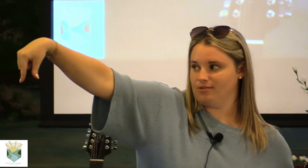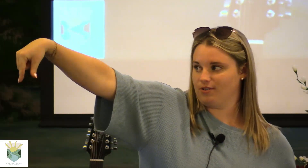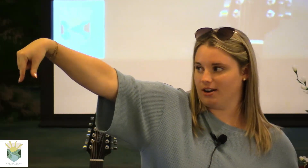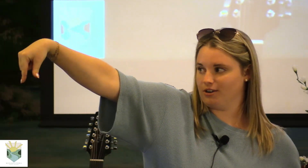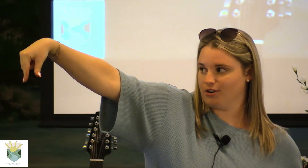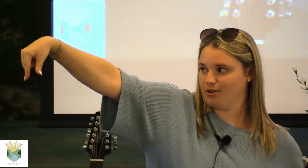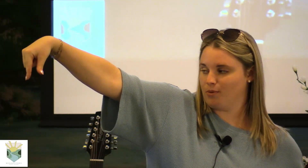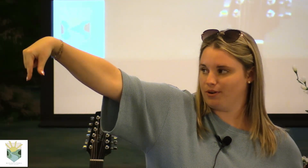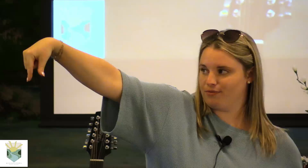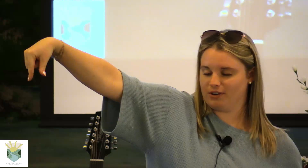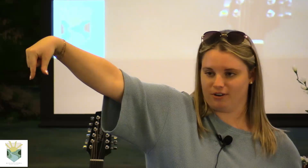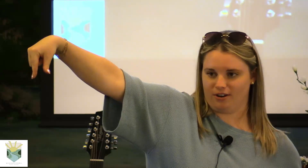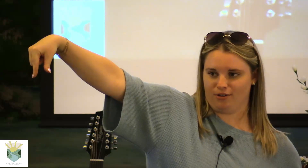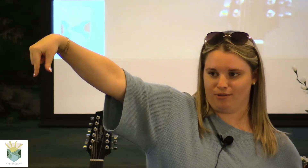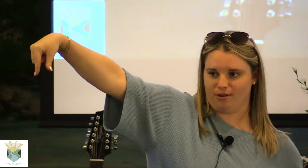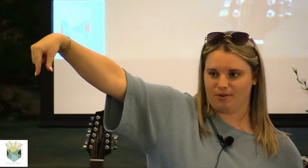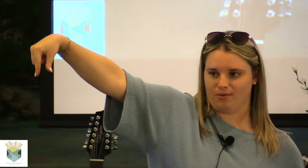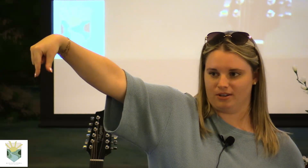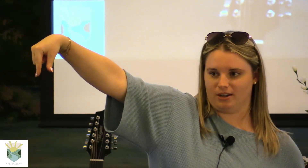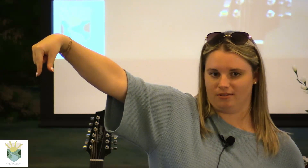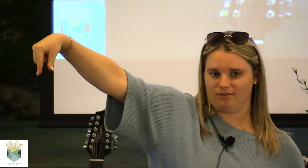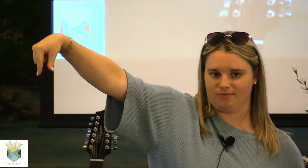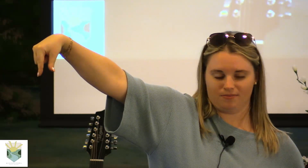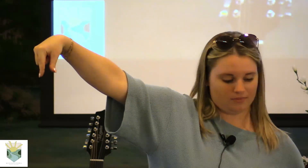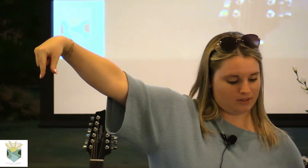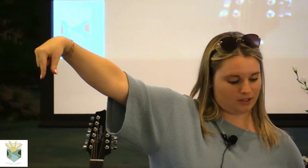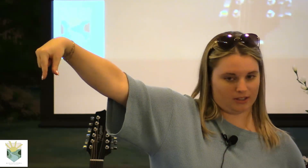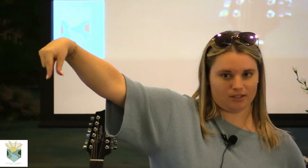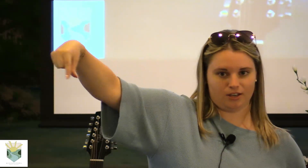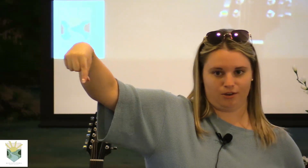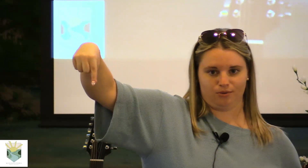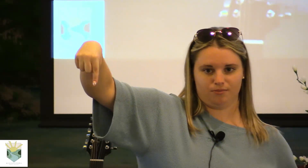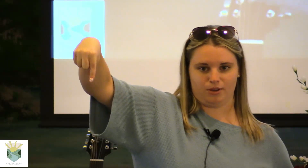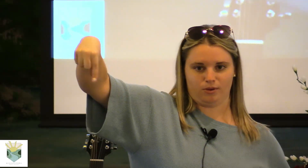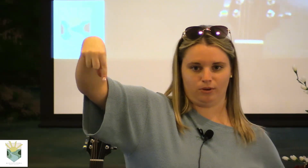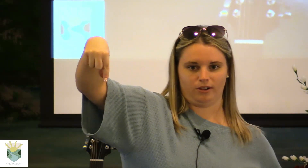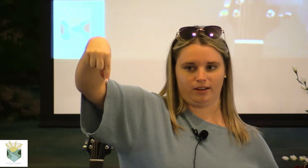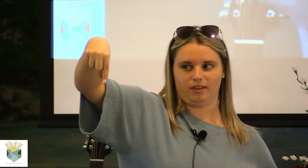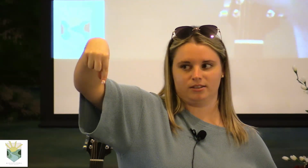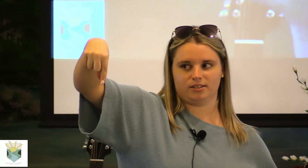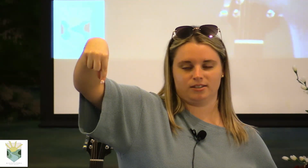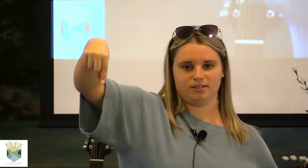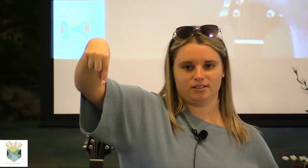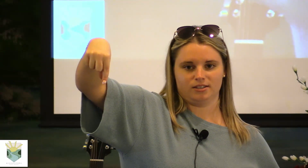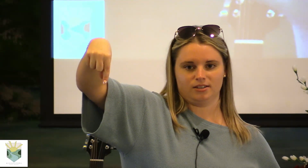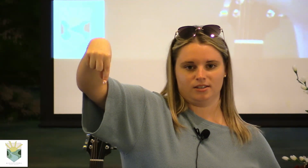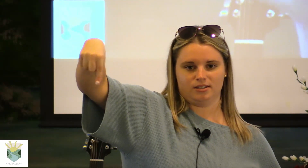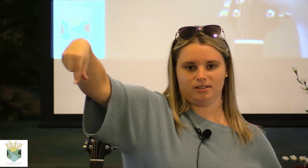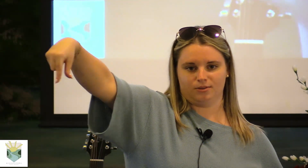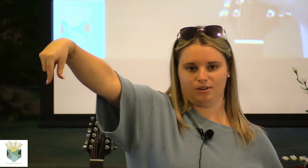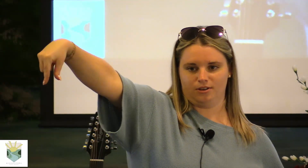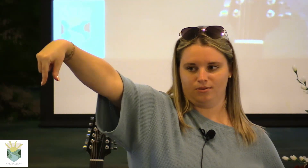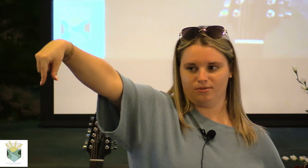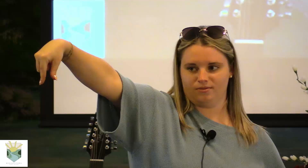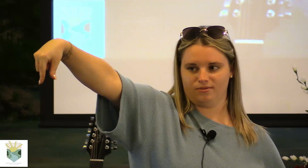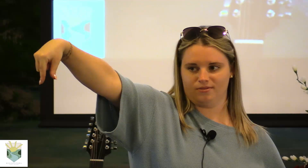got your pointer finger and your thumb going down. So that's Q, but you would hold it like this. So Q.